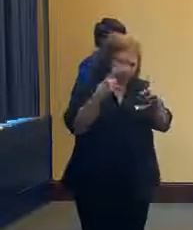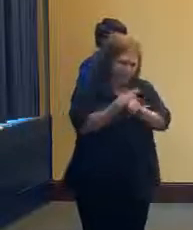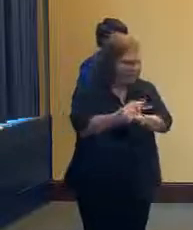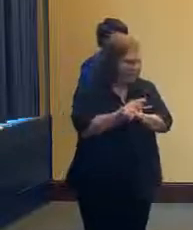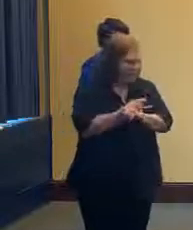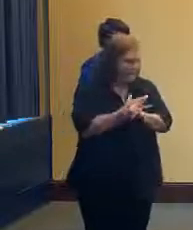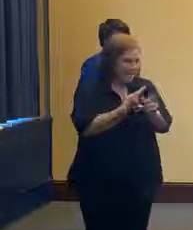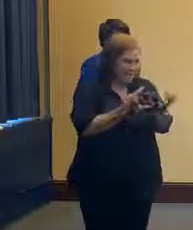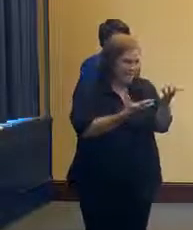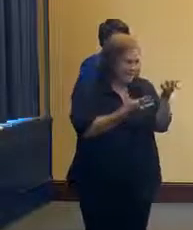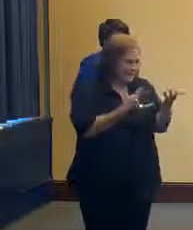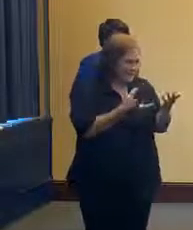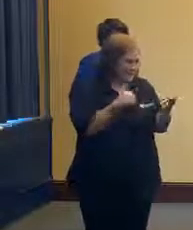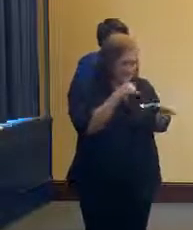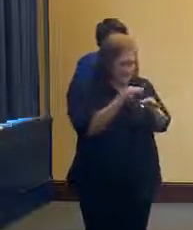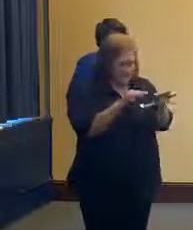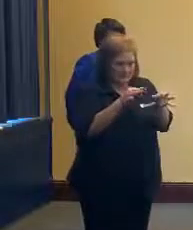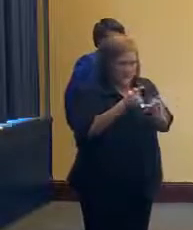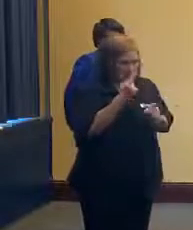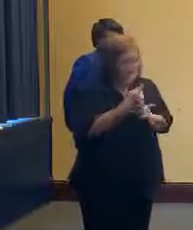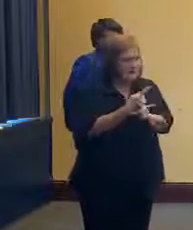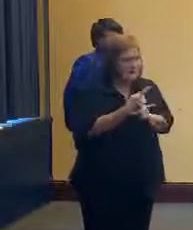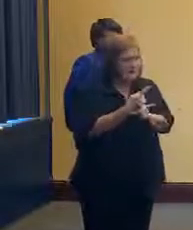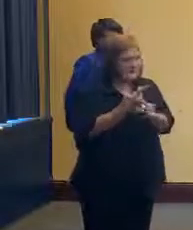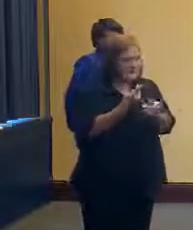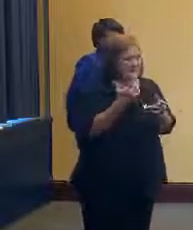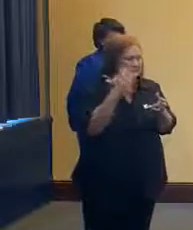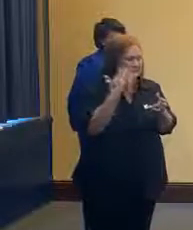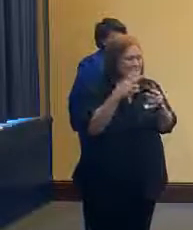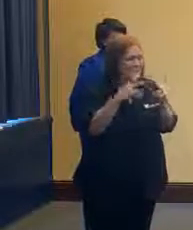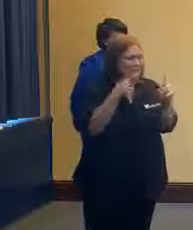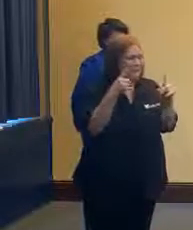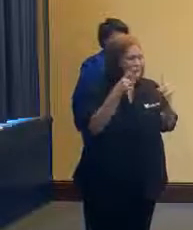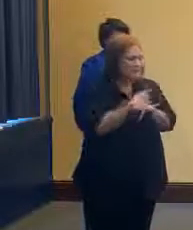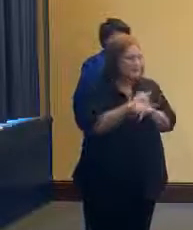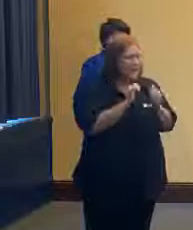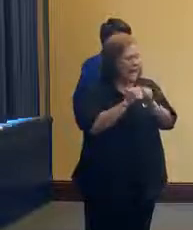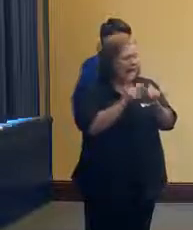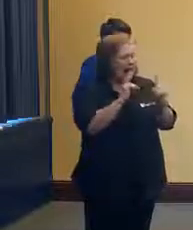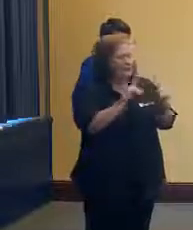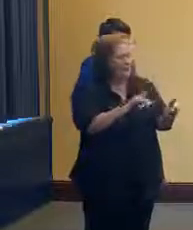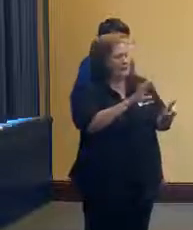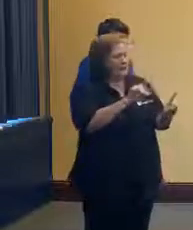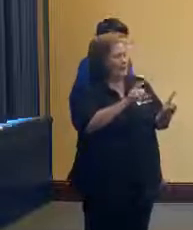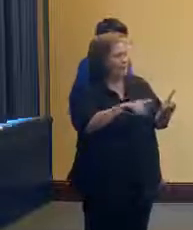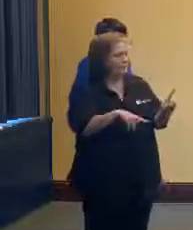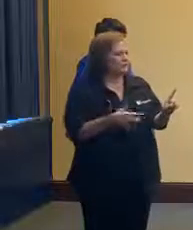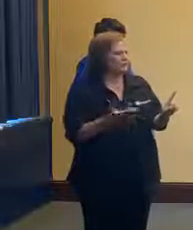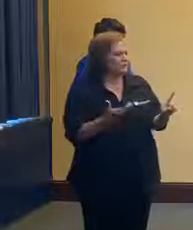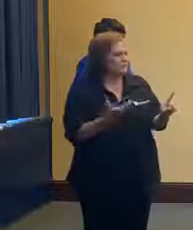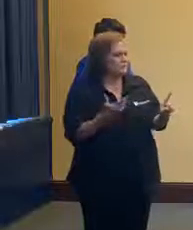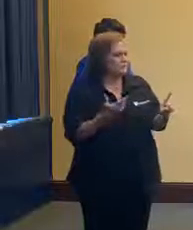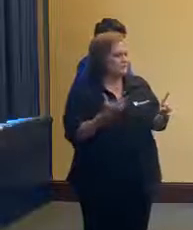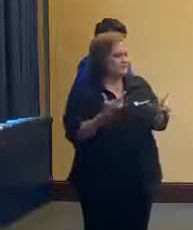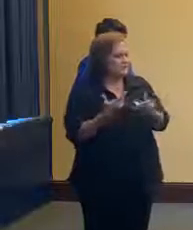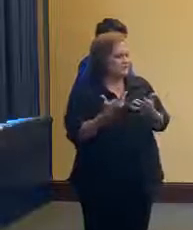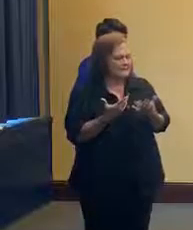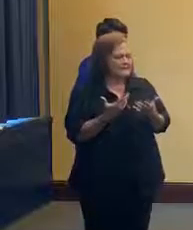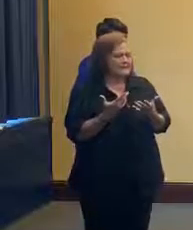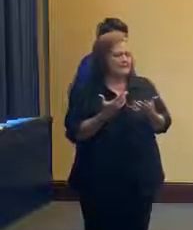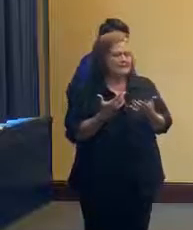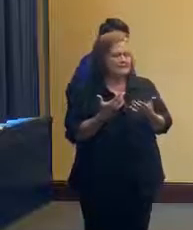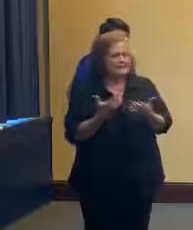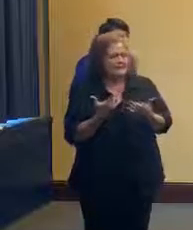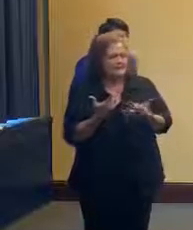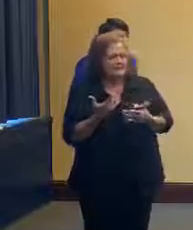don't know, maybe I'm not articulating it well, but they're very complex as far as how to answer direct questions related to when and